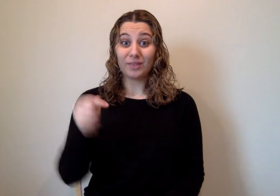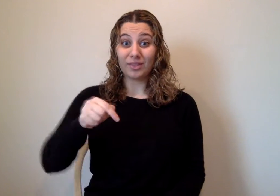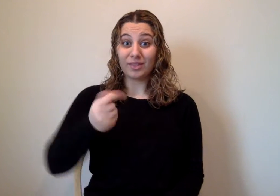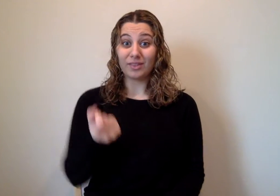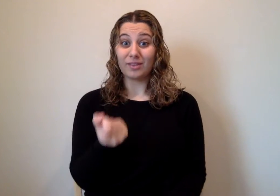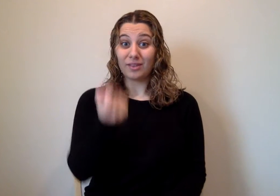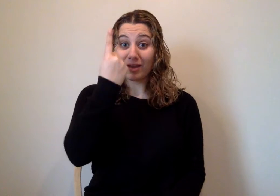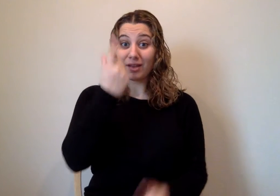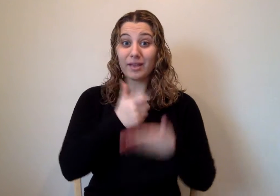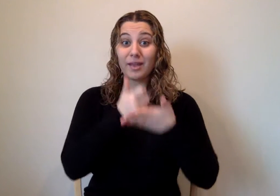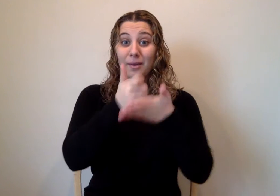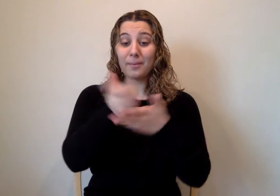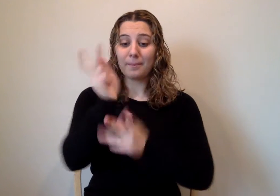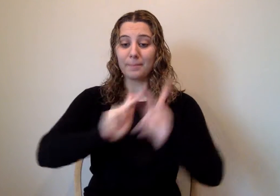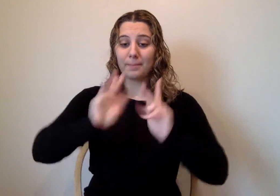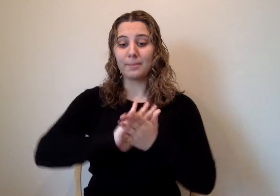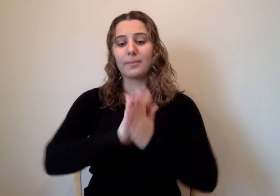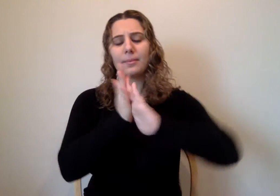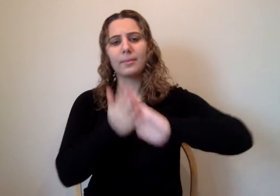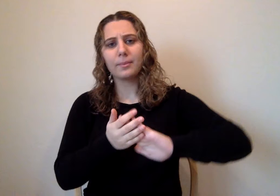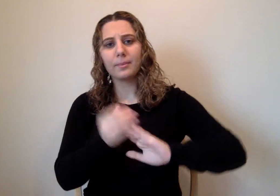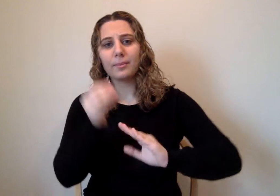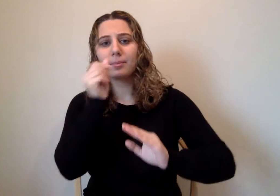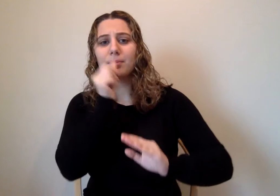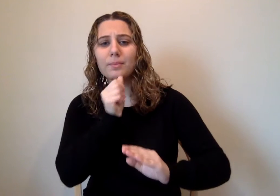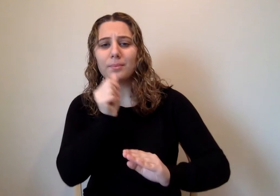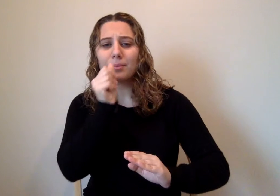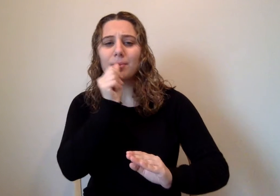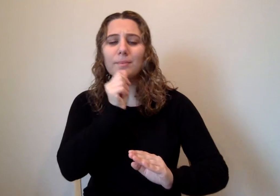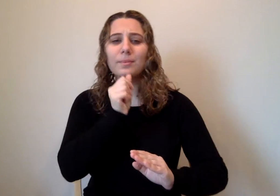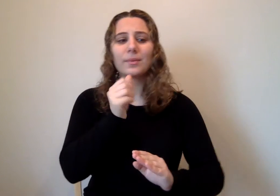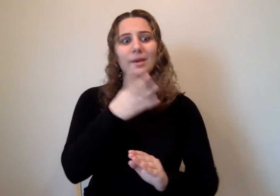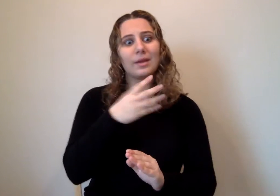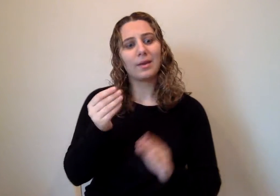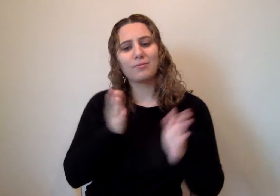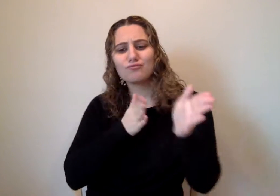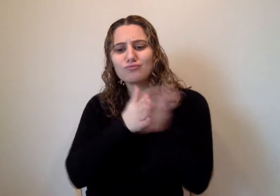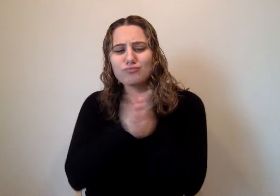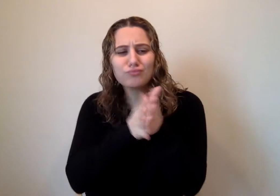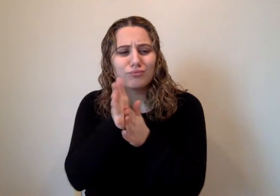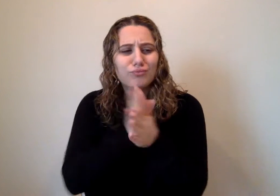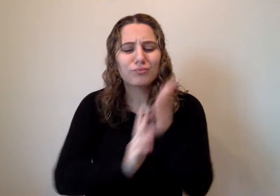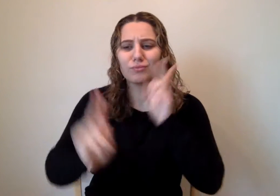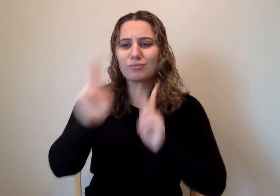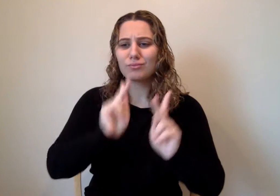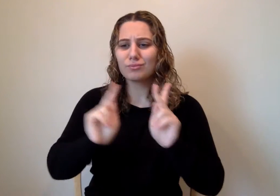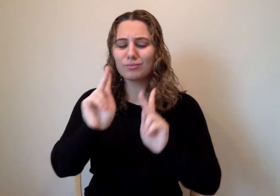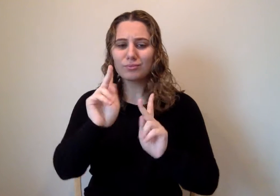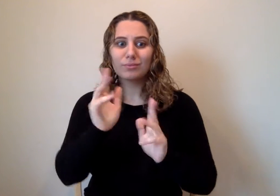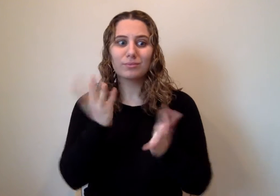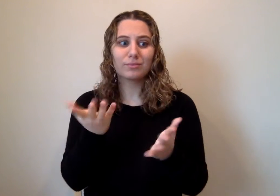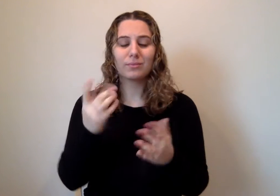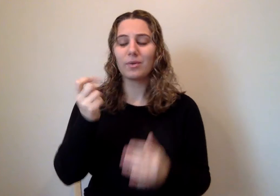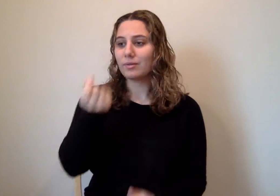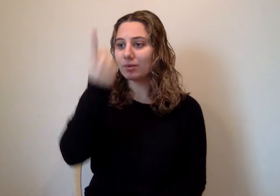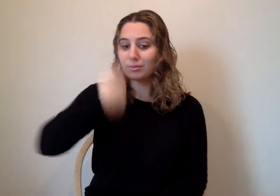point, and a little more encouraging in the long run to find that, yes, we're all human beings underneath. So with that in mind, let's